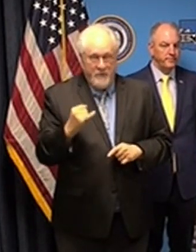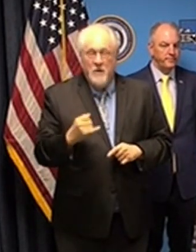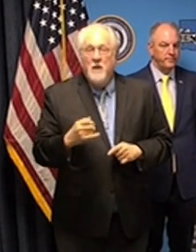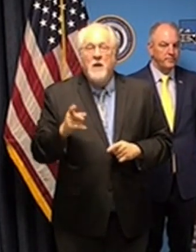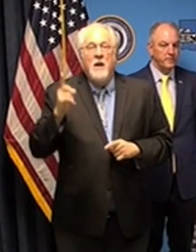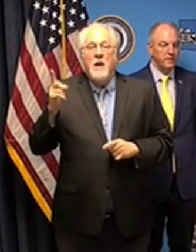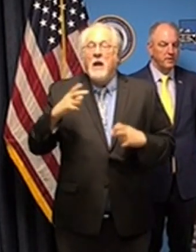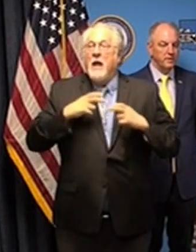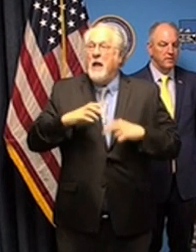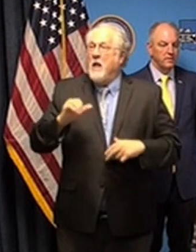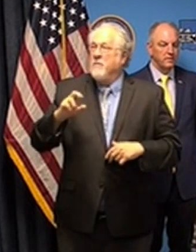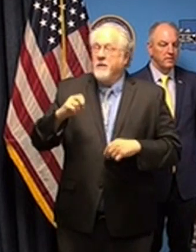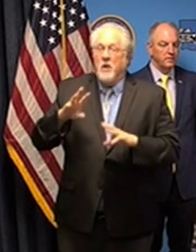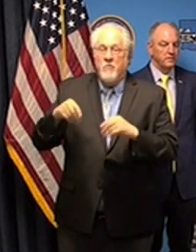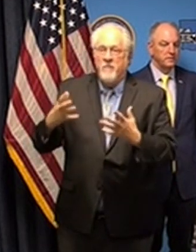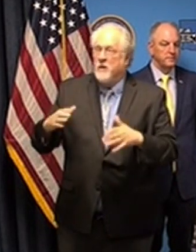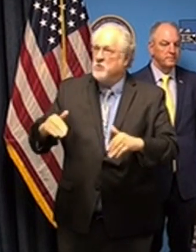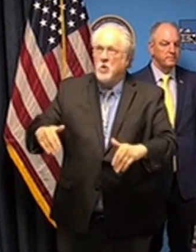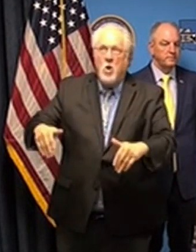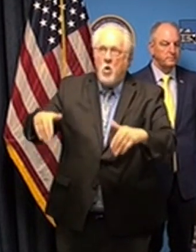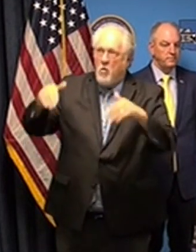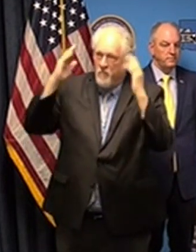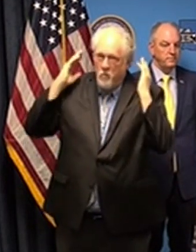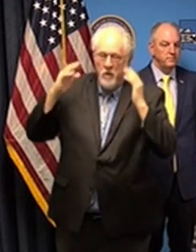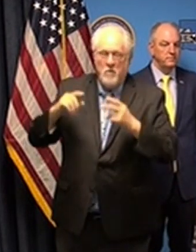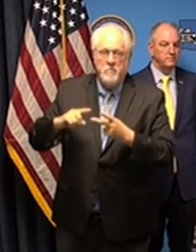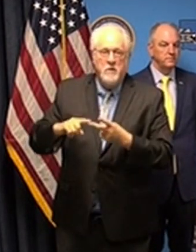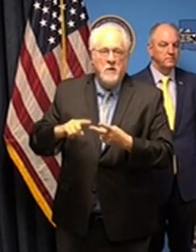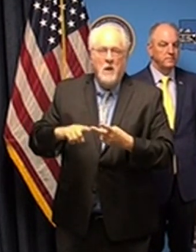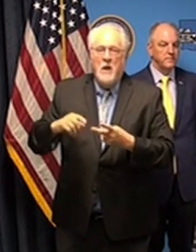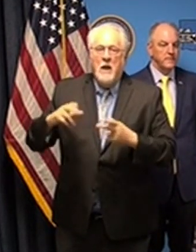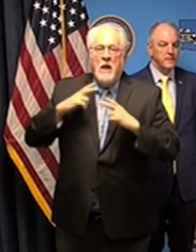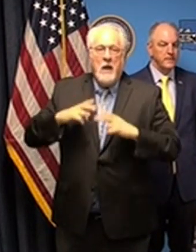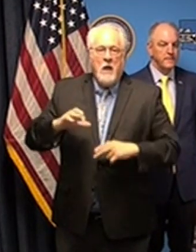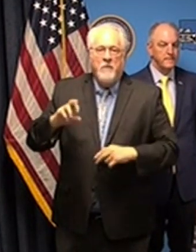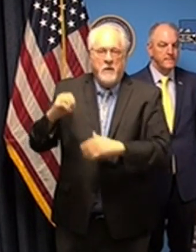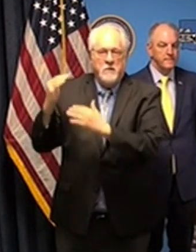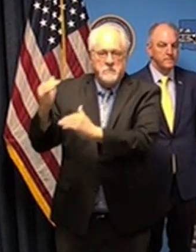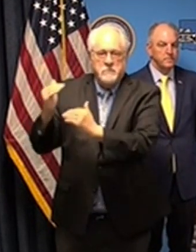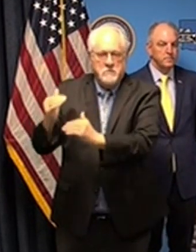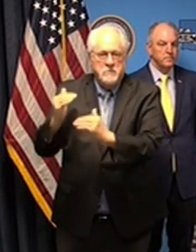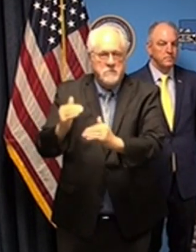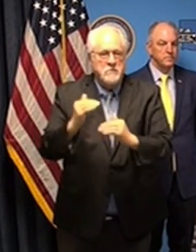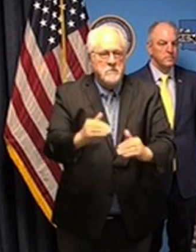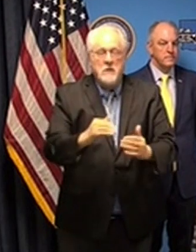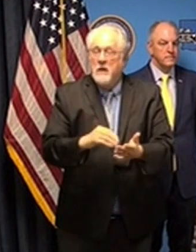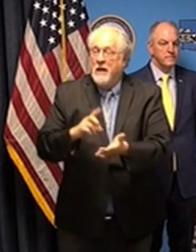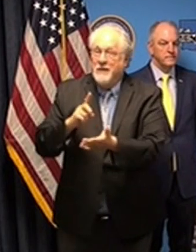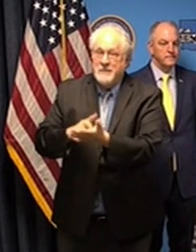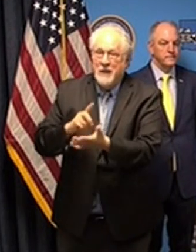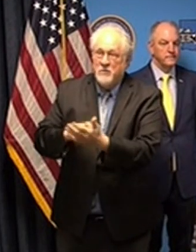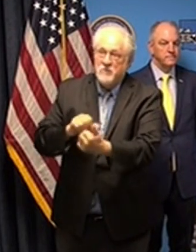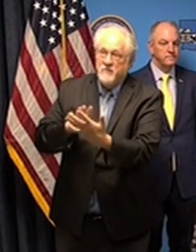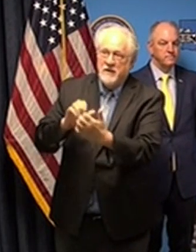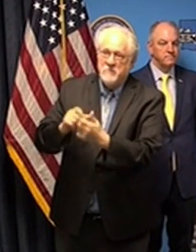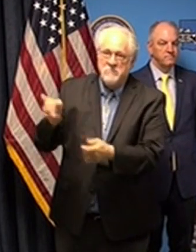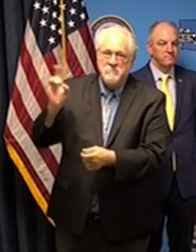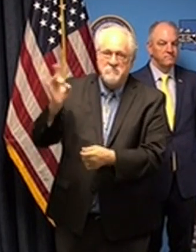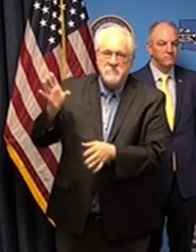weeks, where healthcare providers are overwhelmed, where healthcare is being rationed, where doctors are faced with